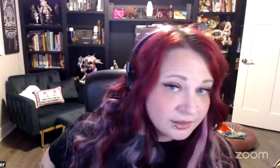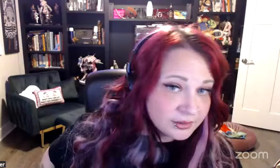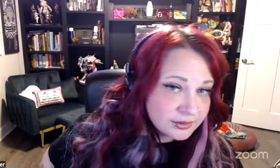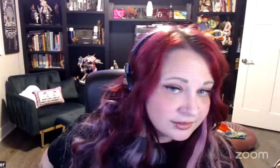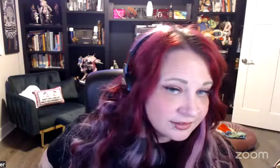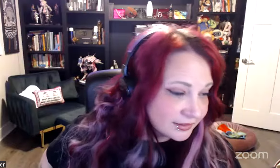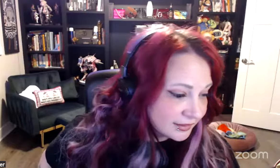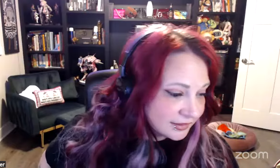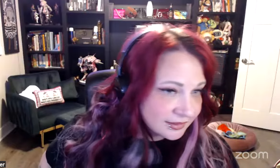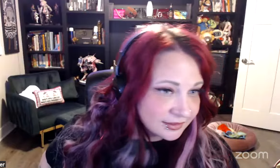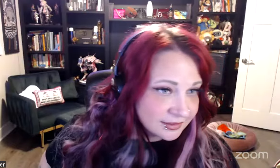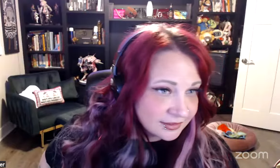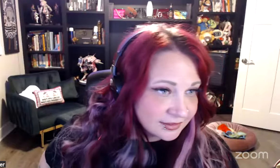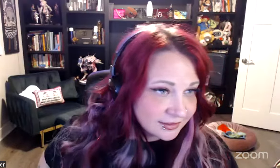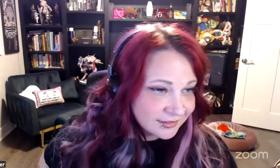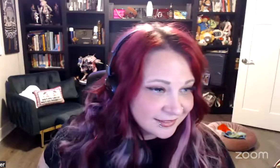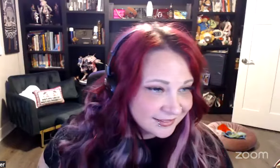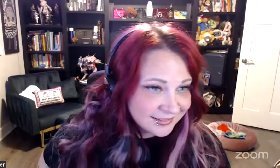Hello.